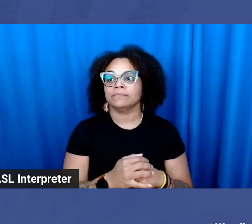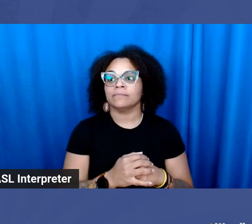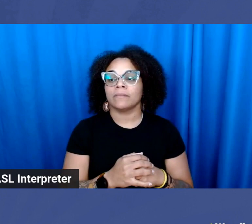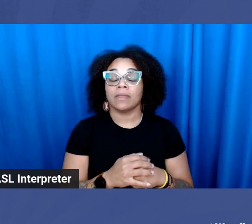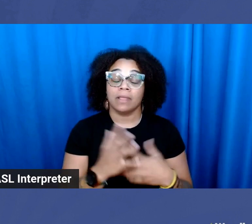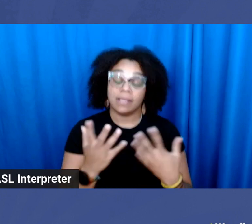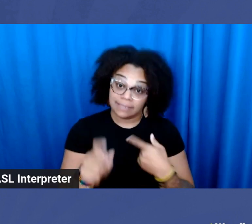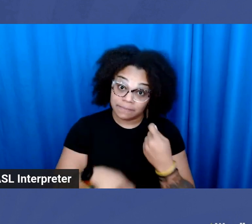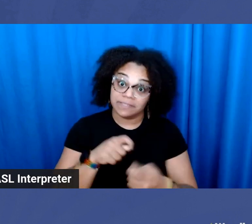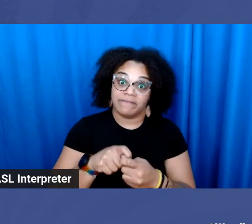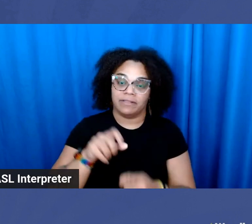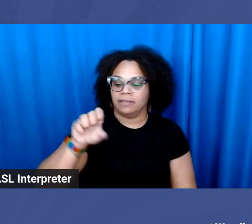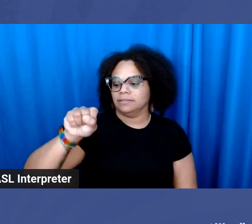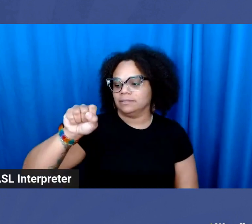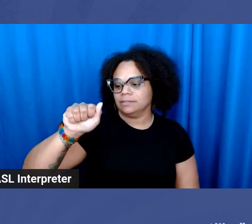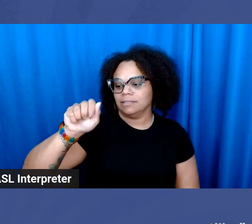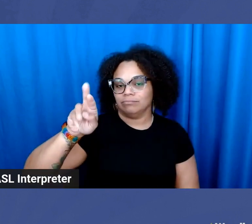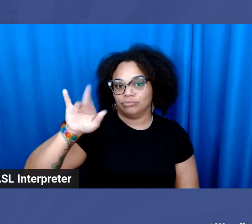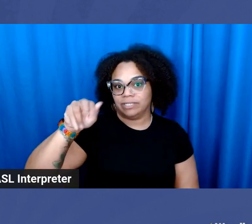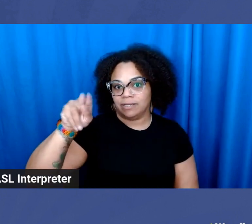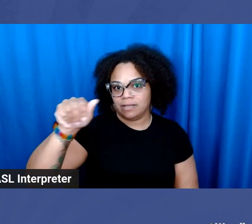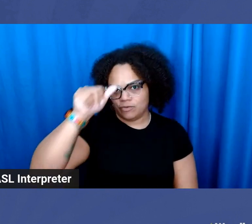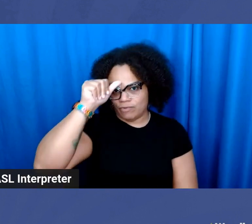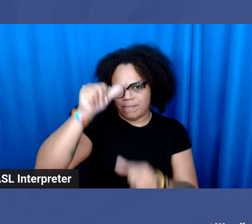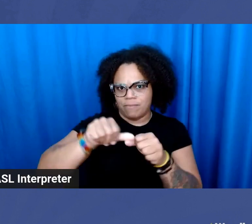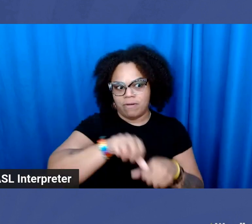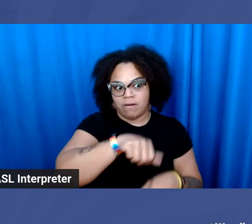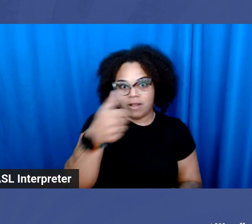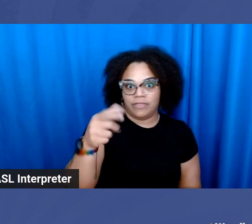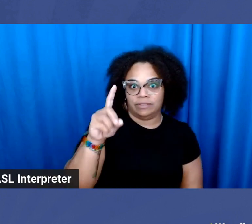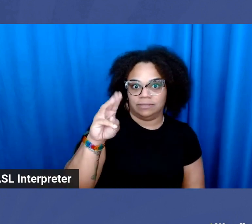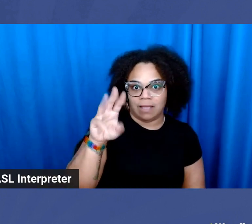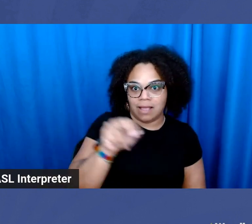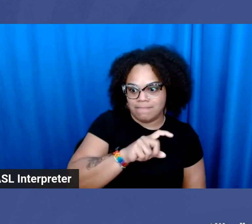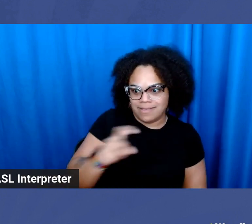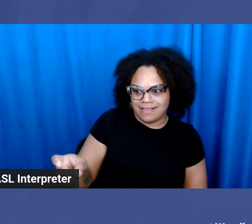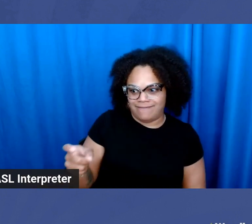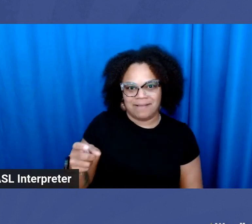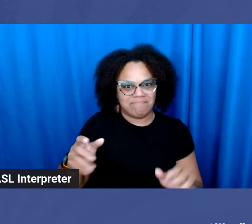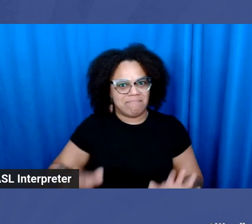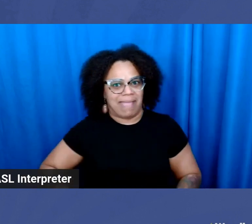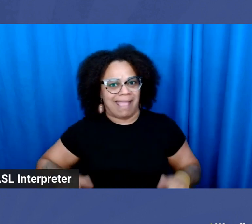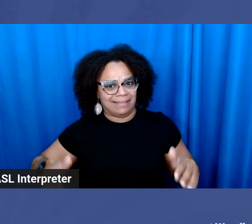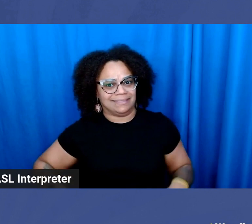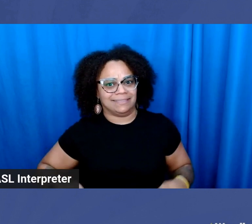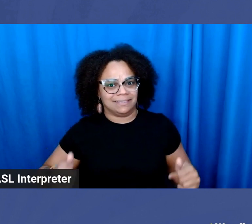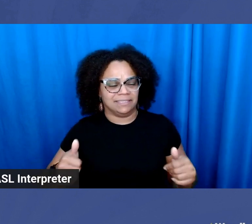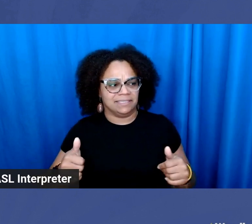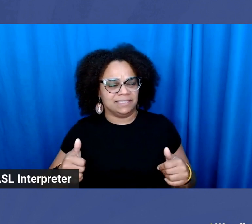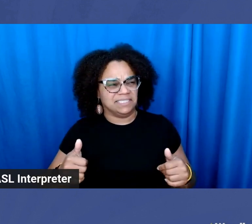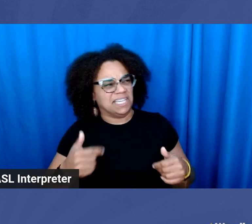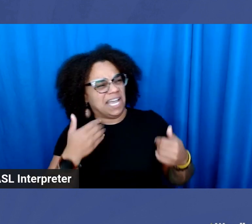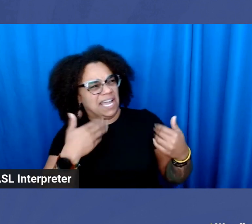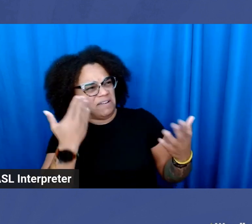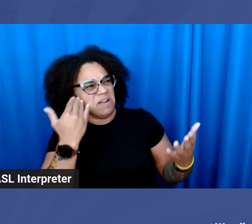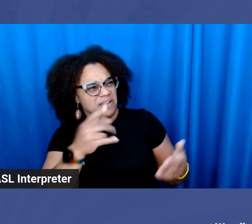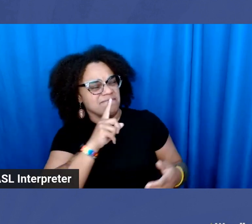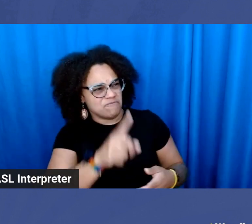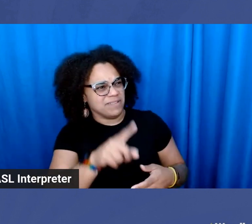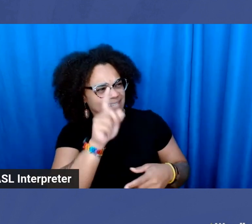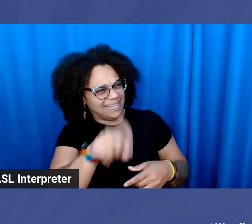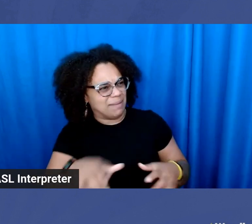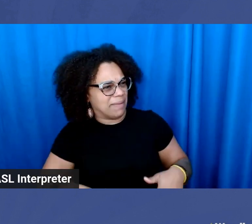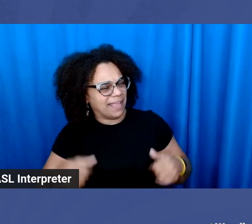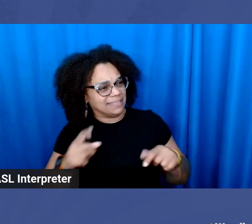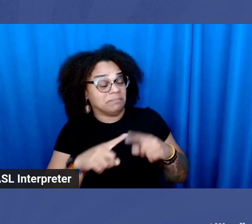Specifically, Sabrina remembered another dom giving her a pair of pants. I don't know that I needed pants in that moment, but she gave them to me.